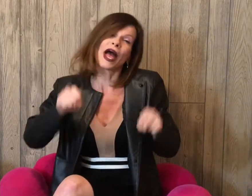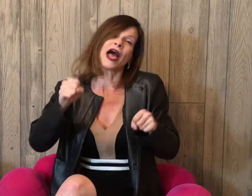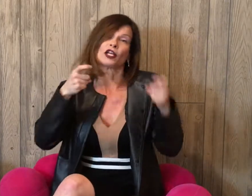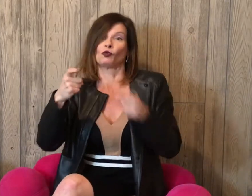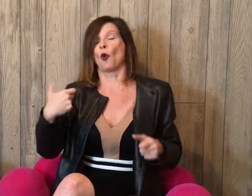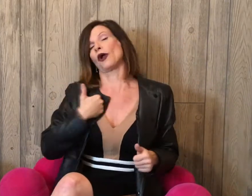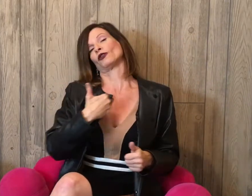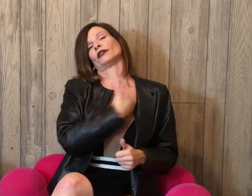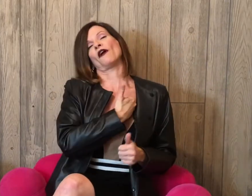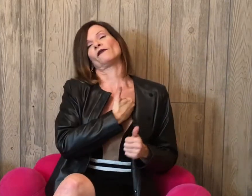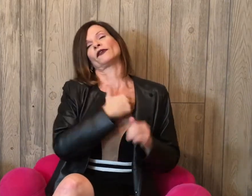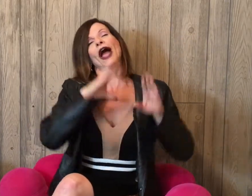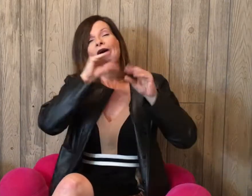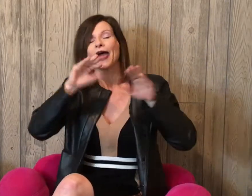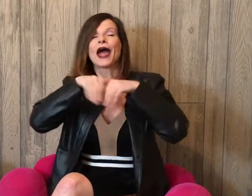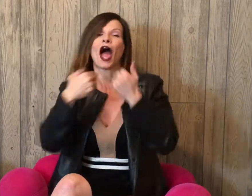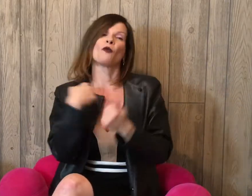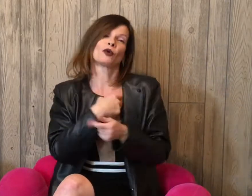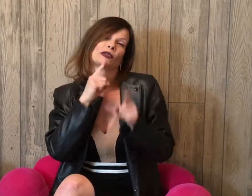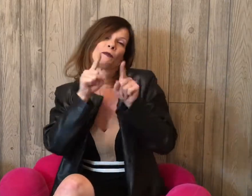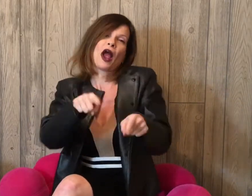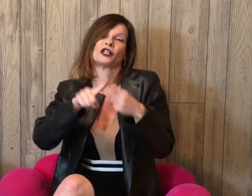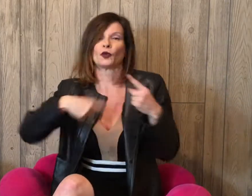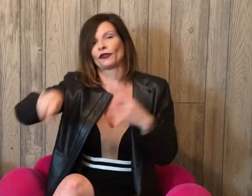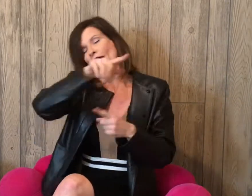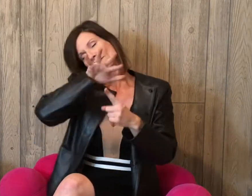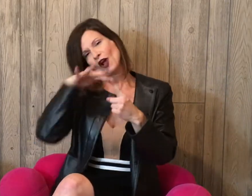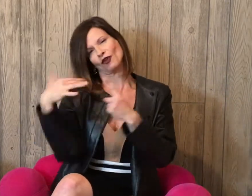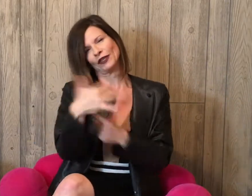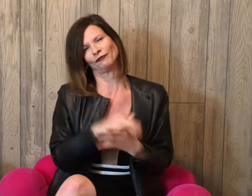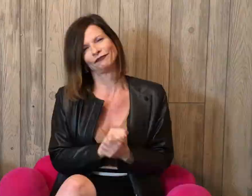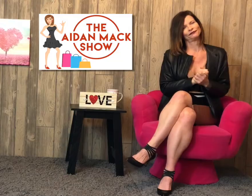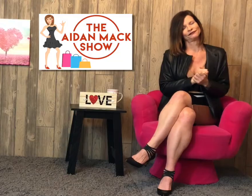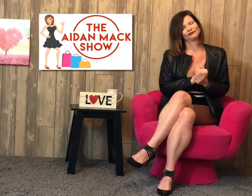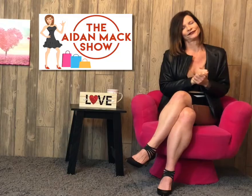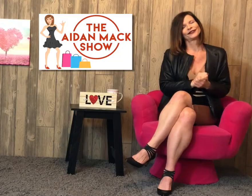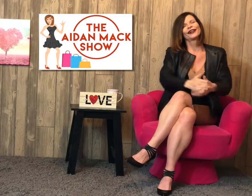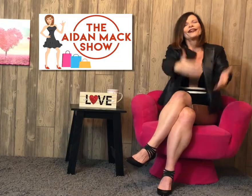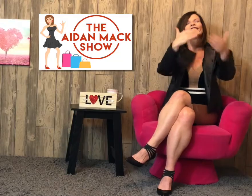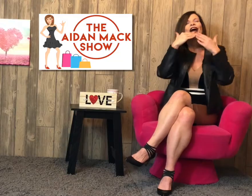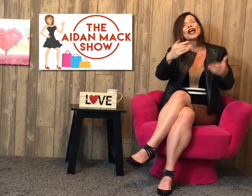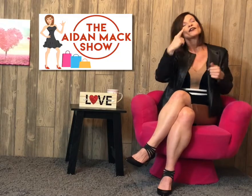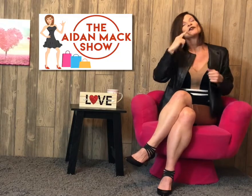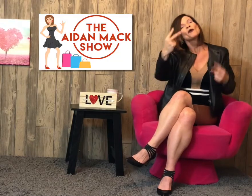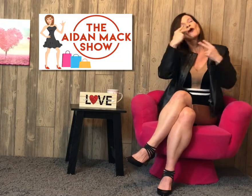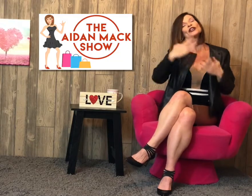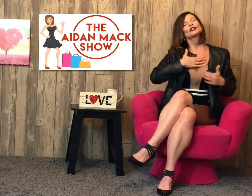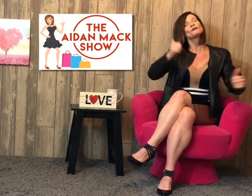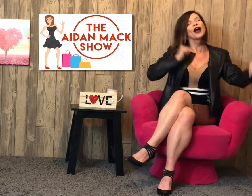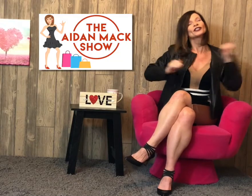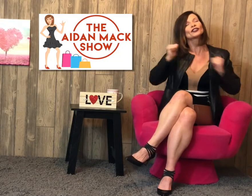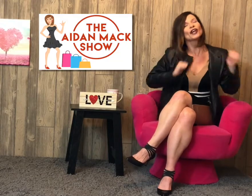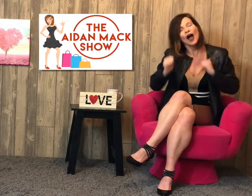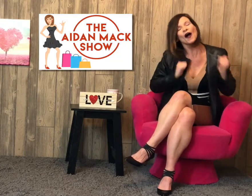can manage ourselves and how we react to our environment. Thank you for watching my